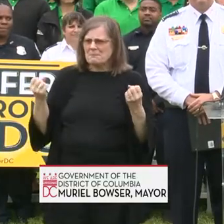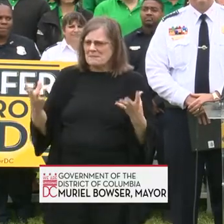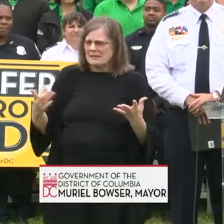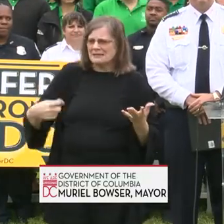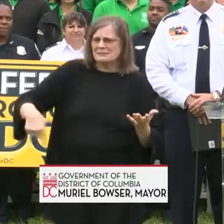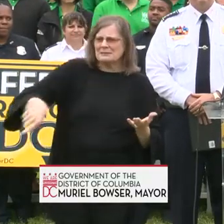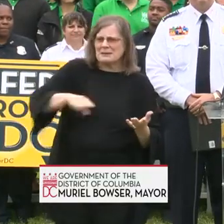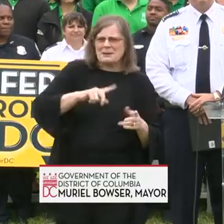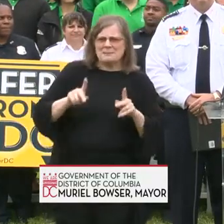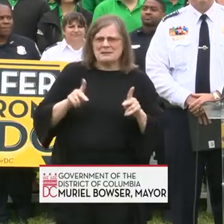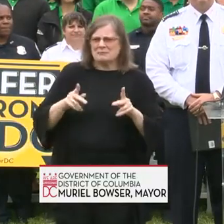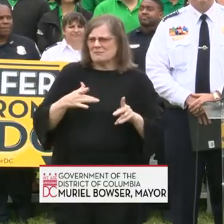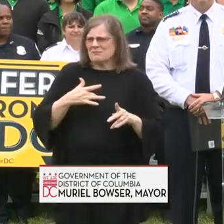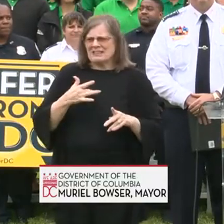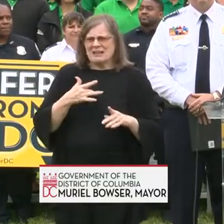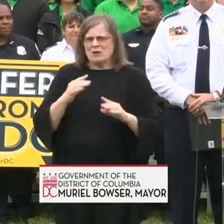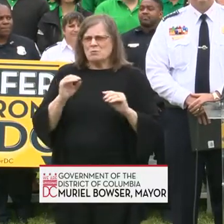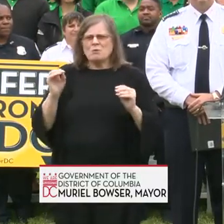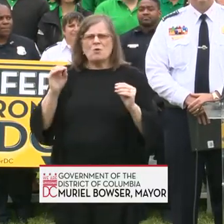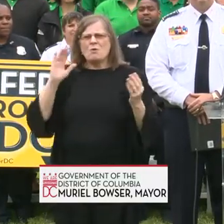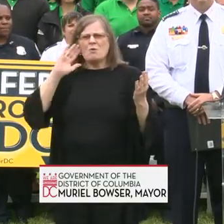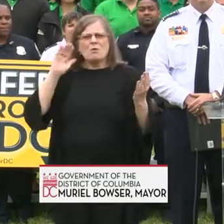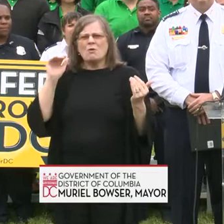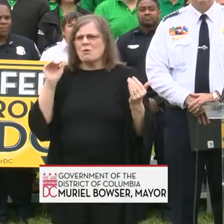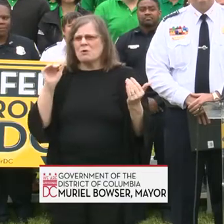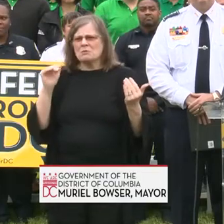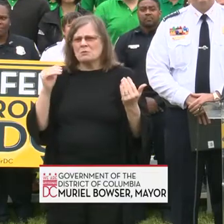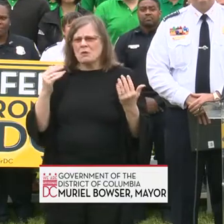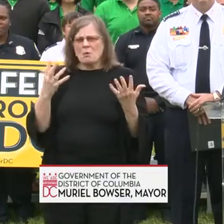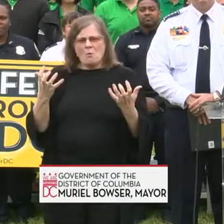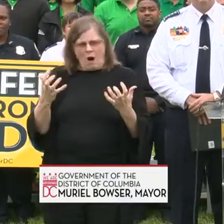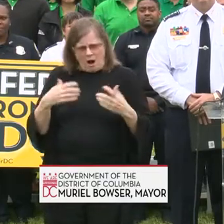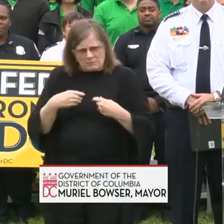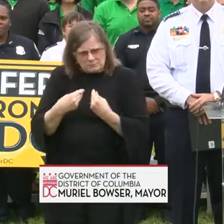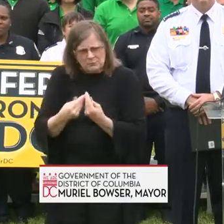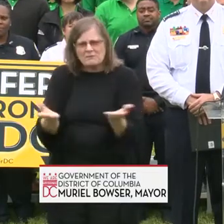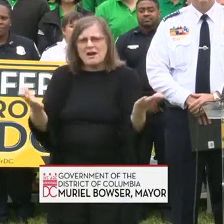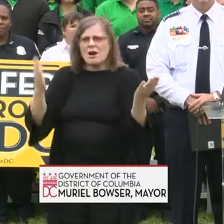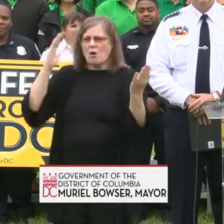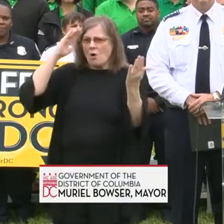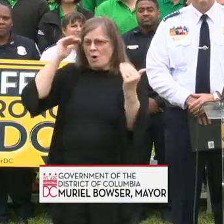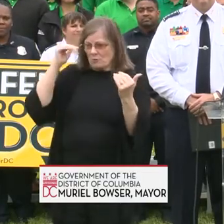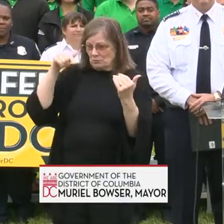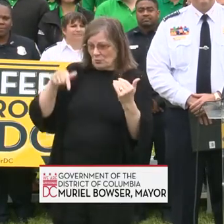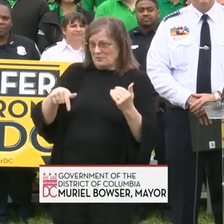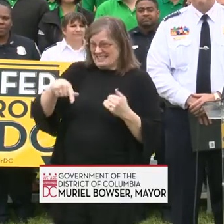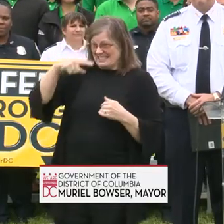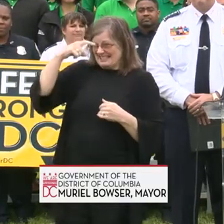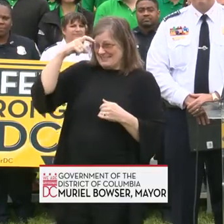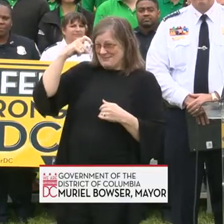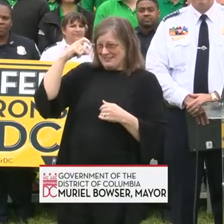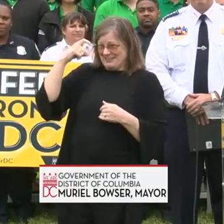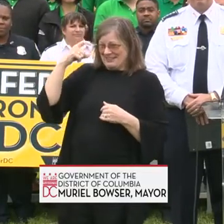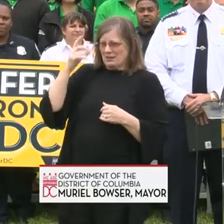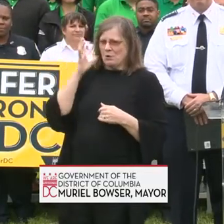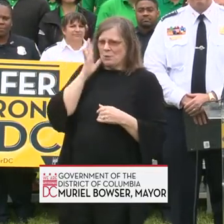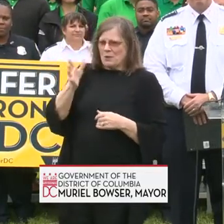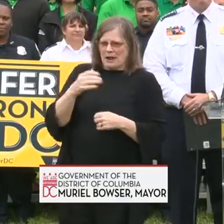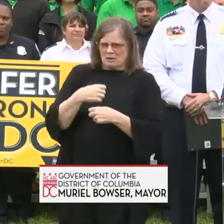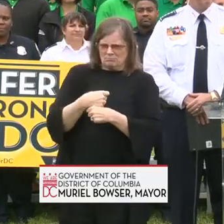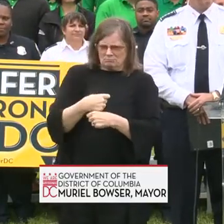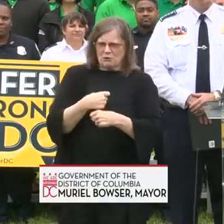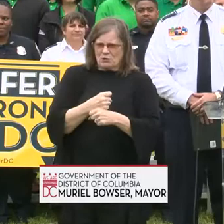must provide hope back into our communities. I believe the Summer Crime Prevention Initiative will create a way of hope, providing